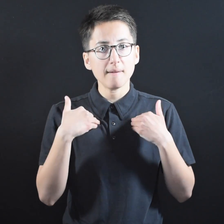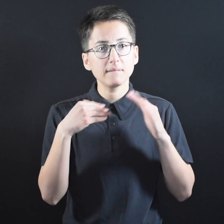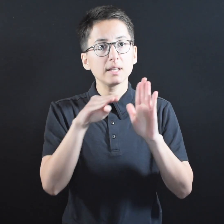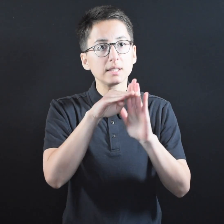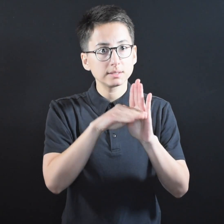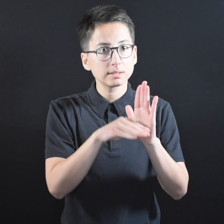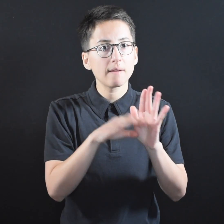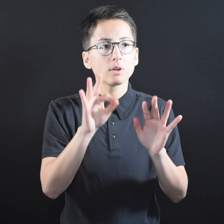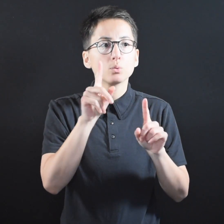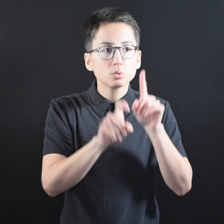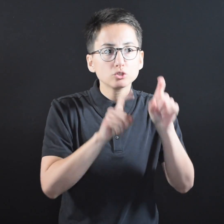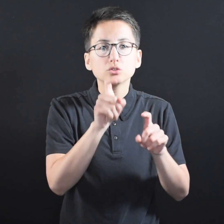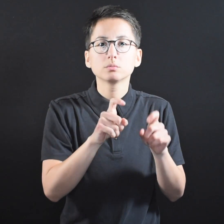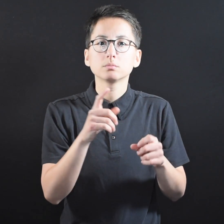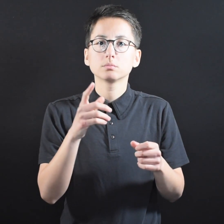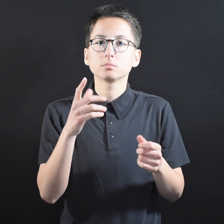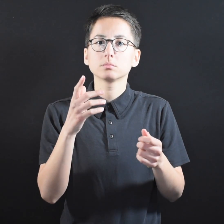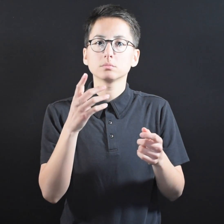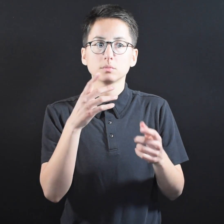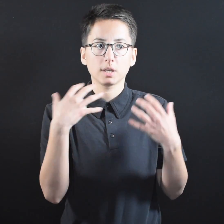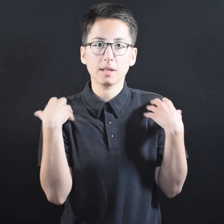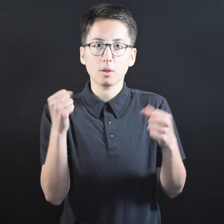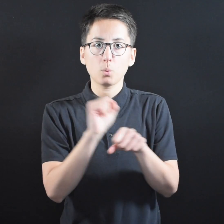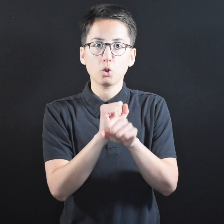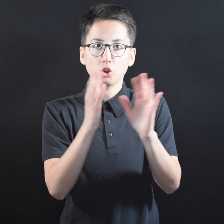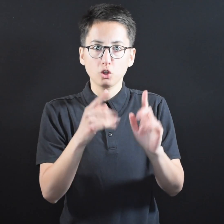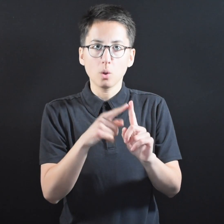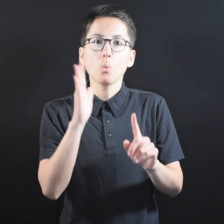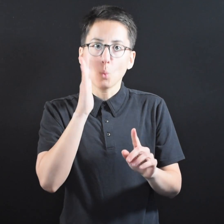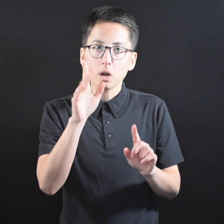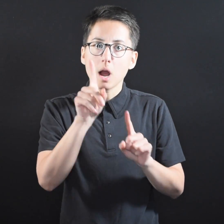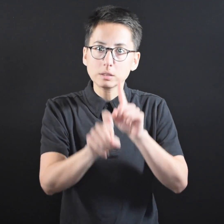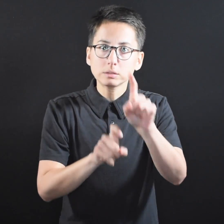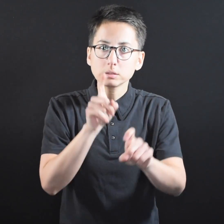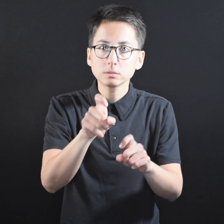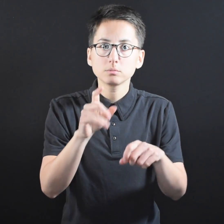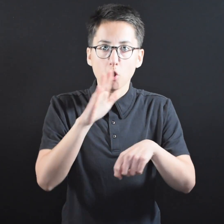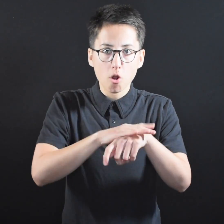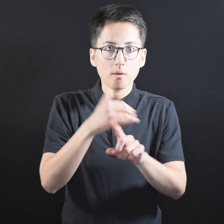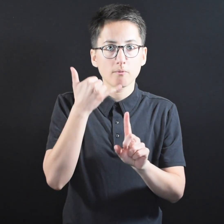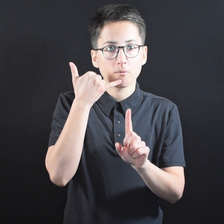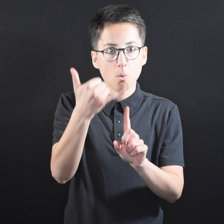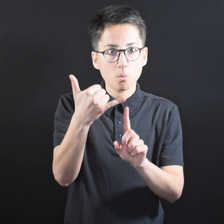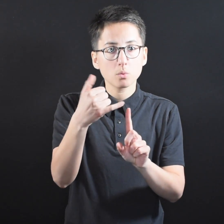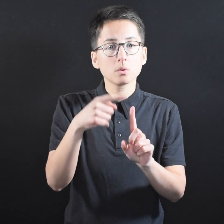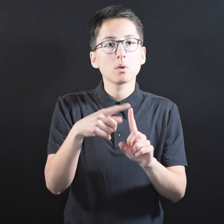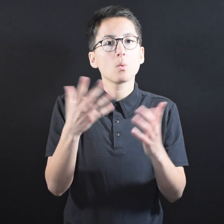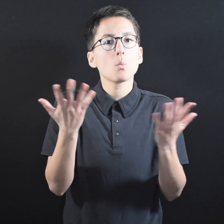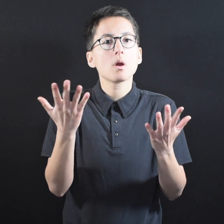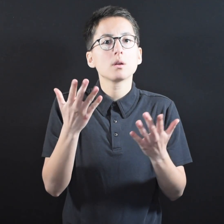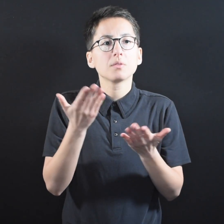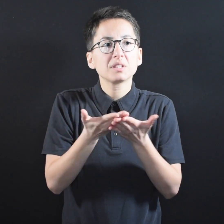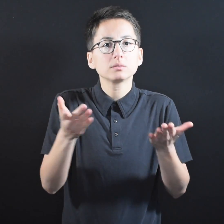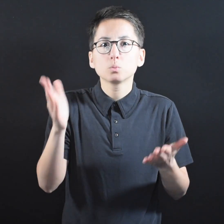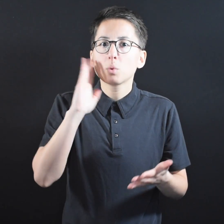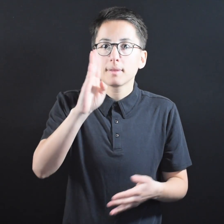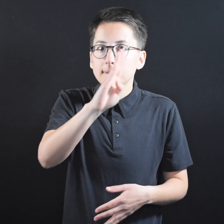Here is a list of things public health workers may ask you about on a call and a few things they will never